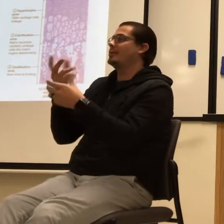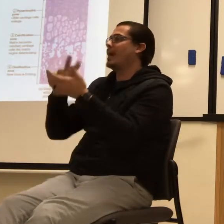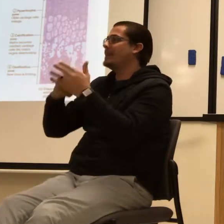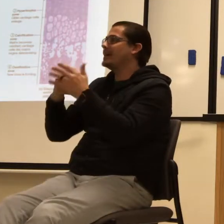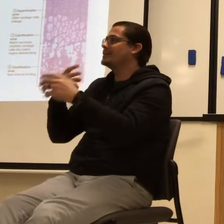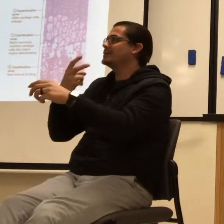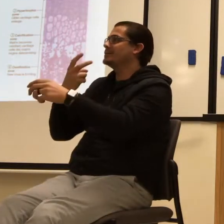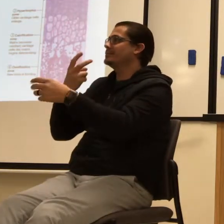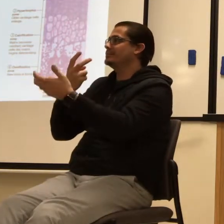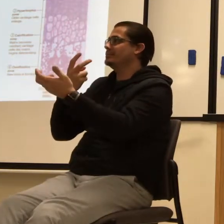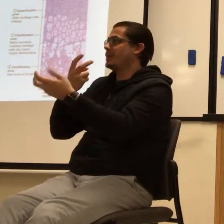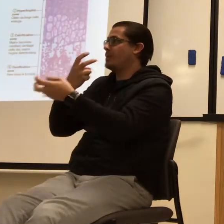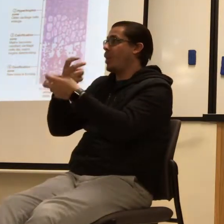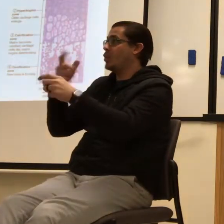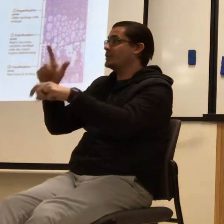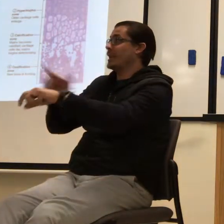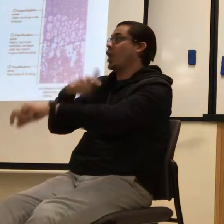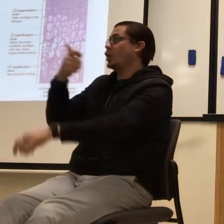longer.